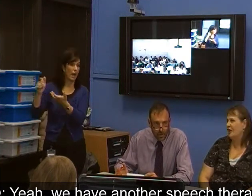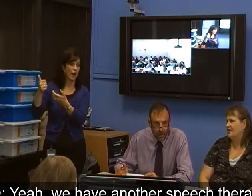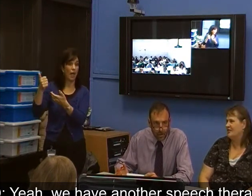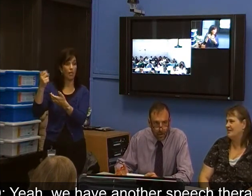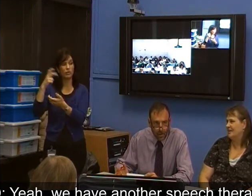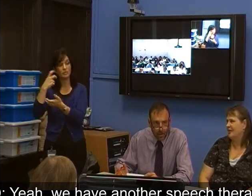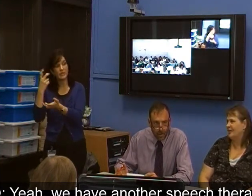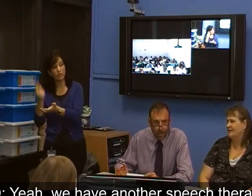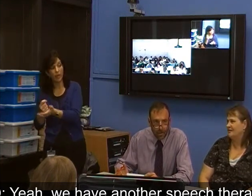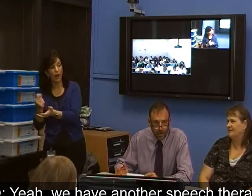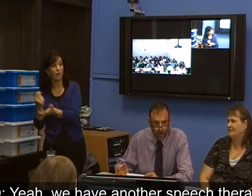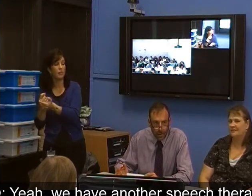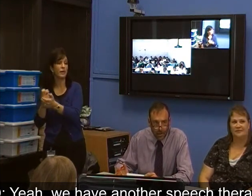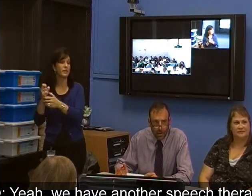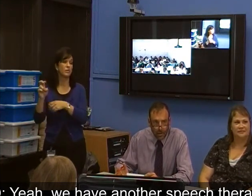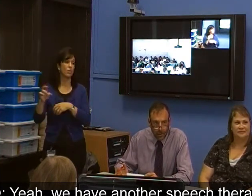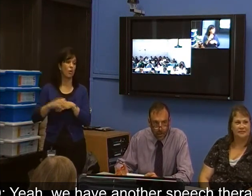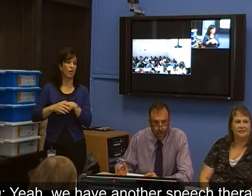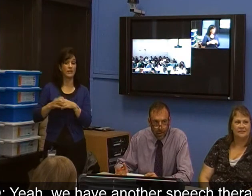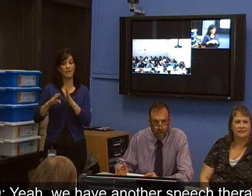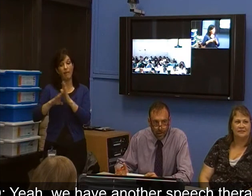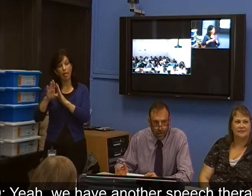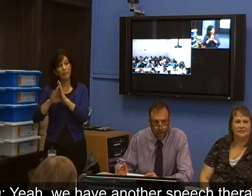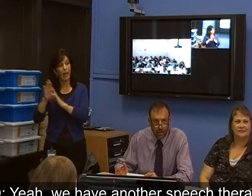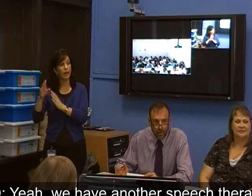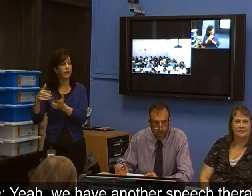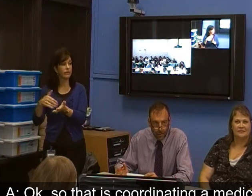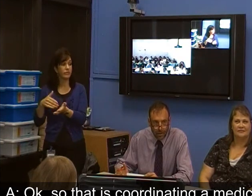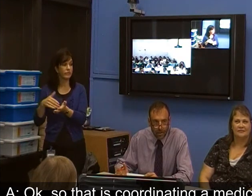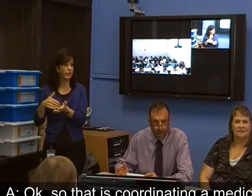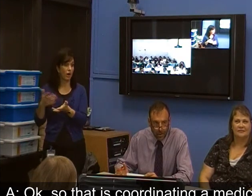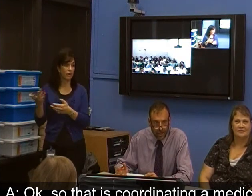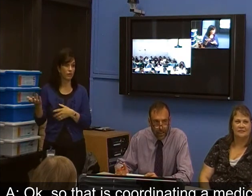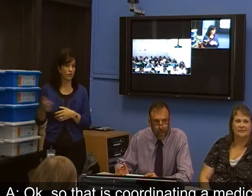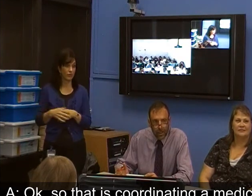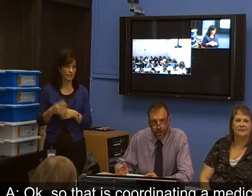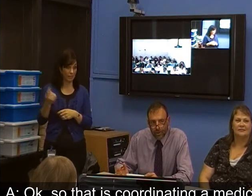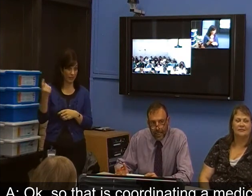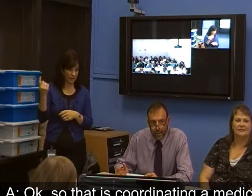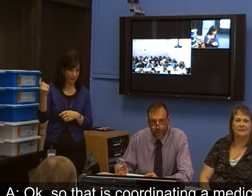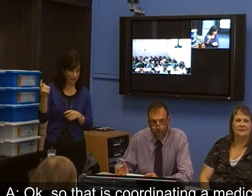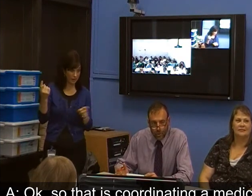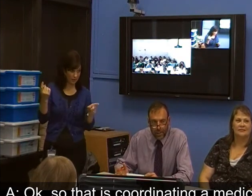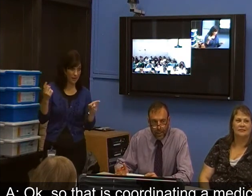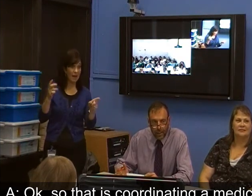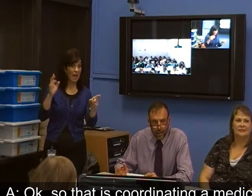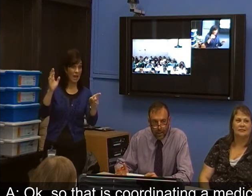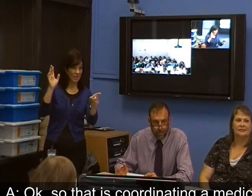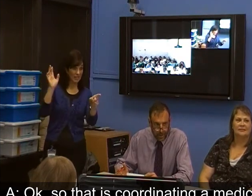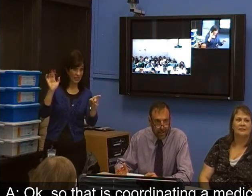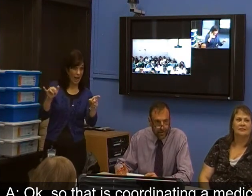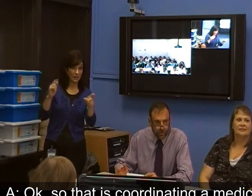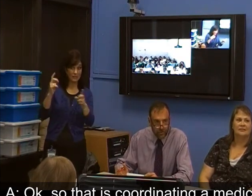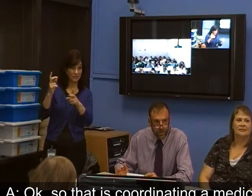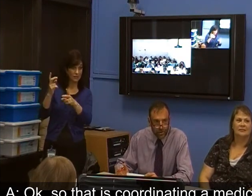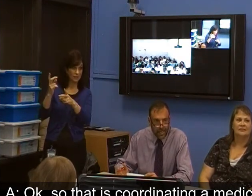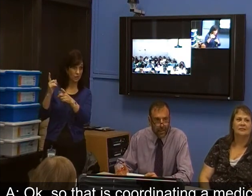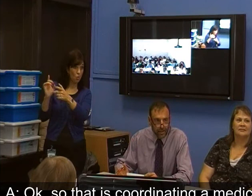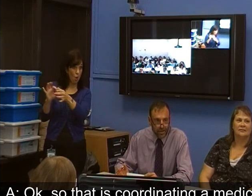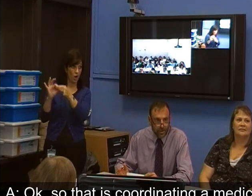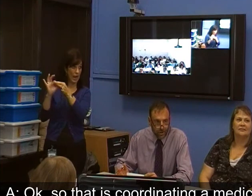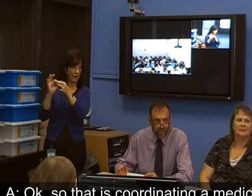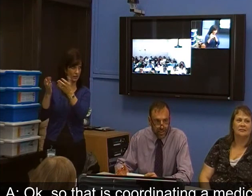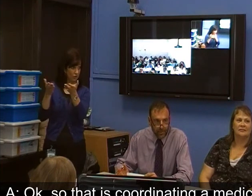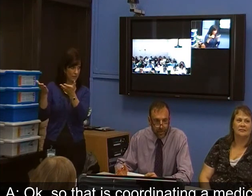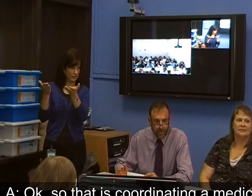therapist, developmental pediatrician. Okay, so that is coordinating a Medicaid service, so that is a